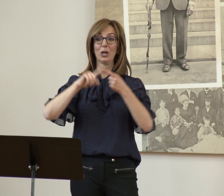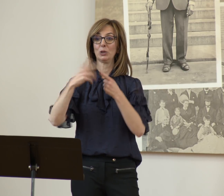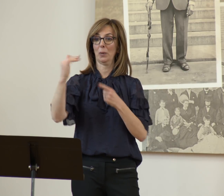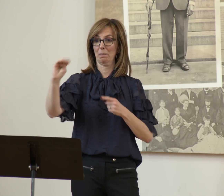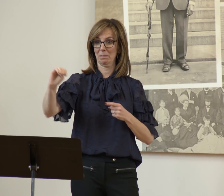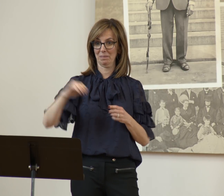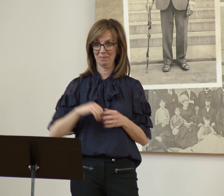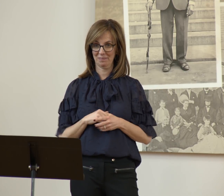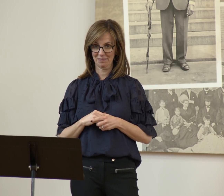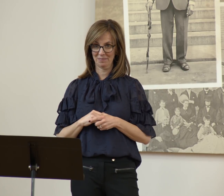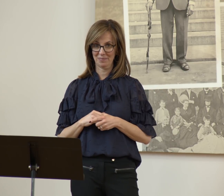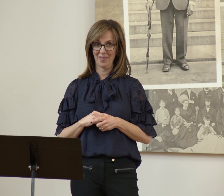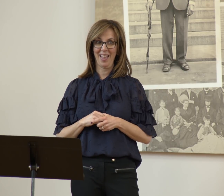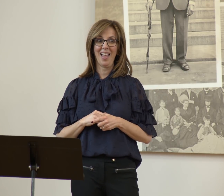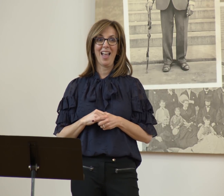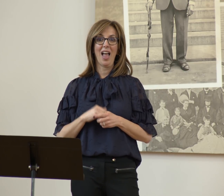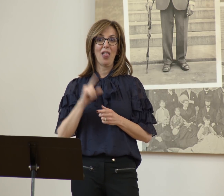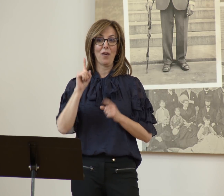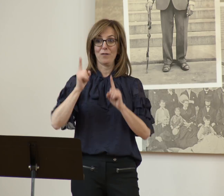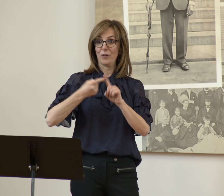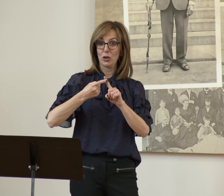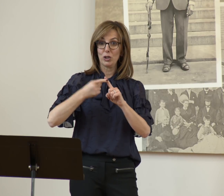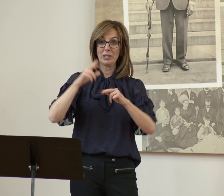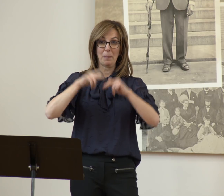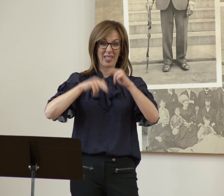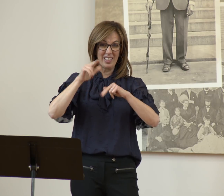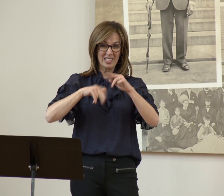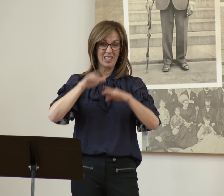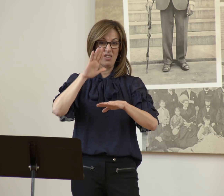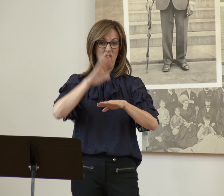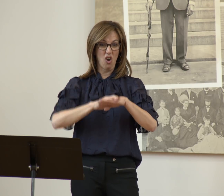to name our auditorium after him.